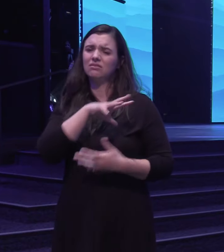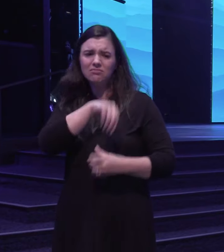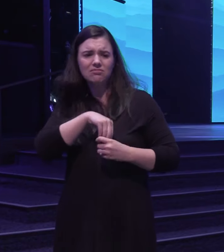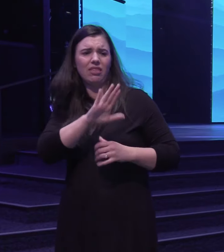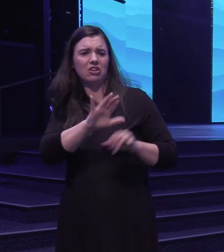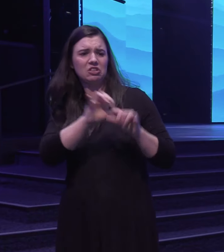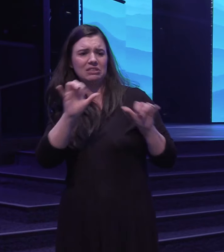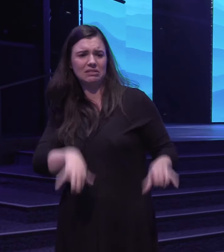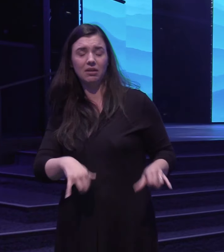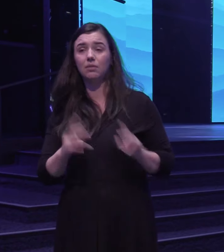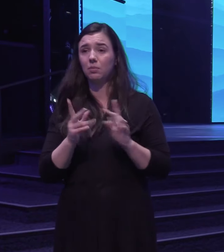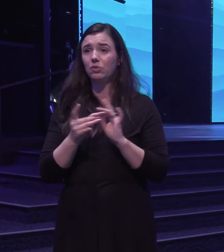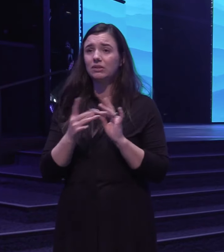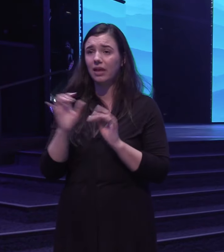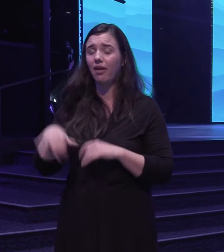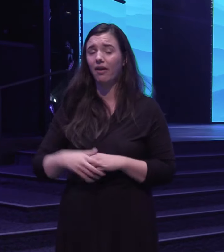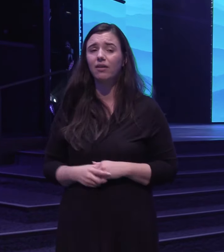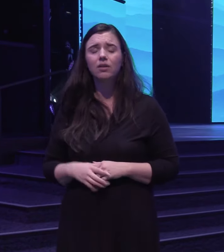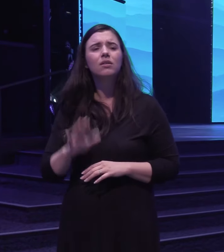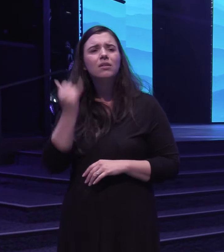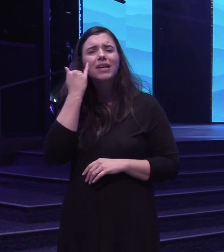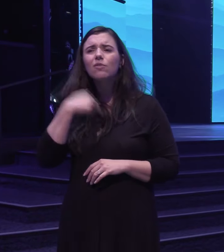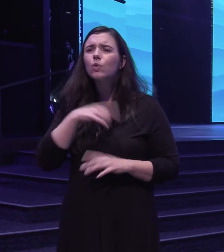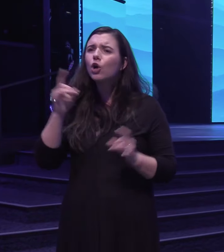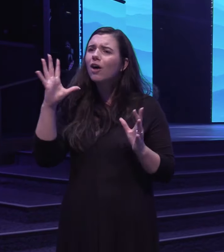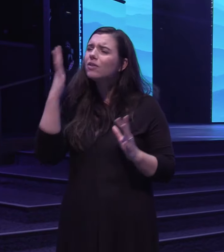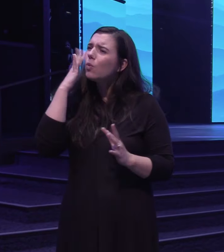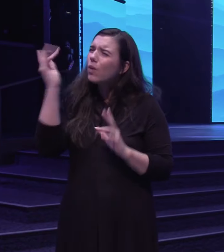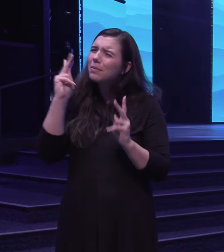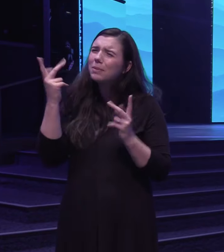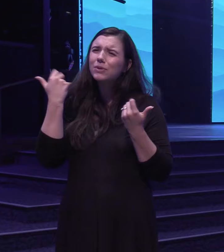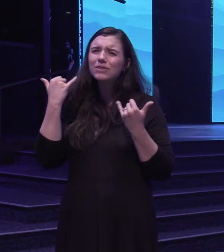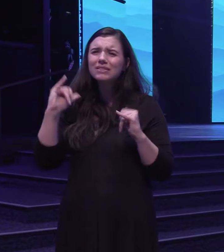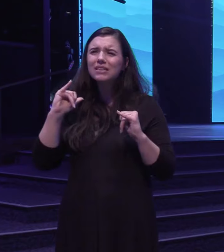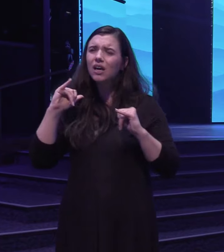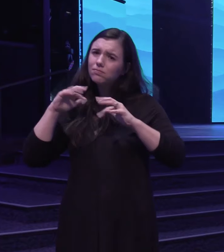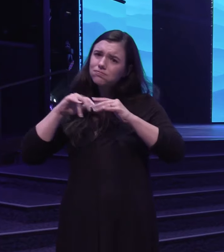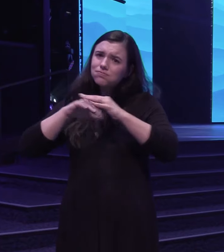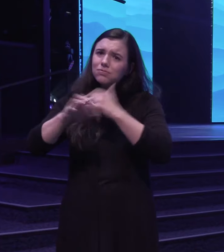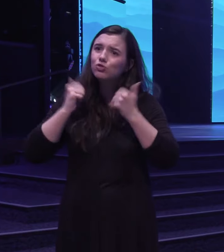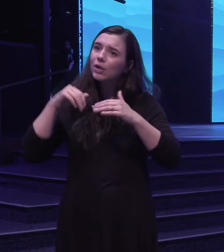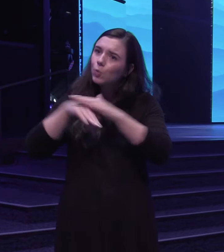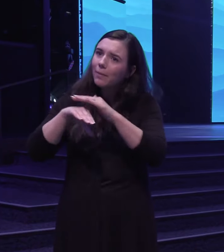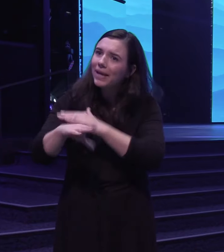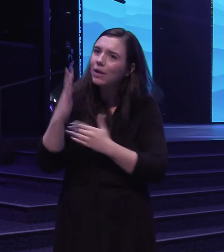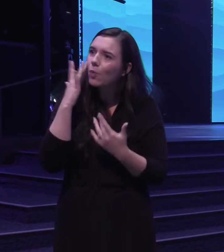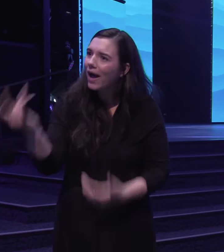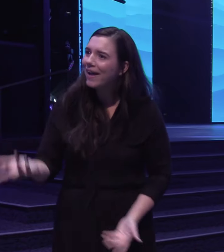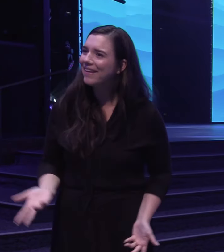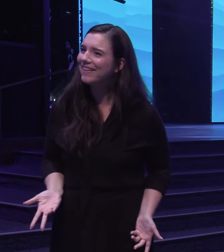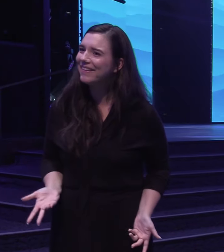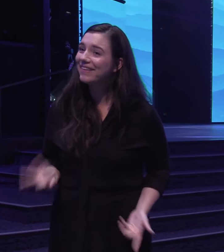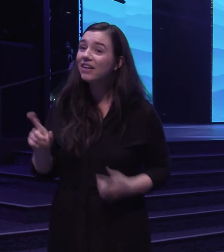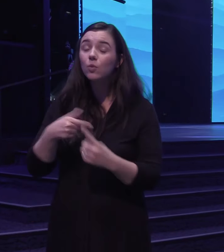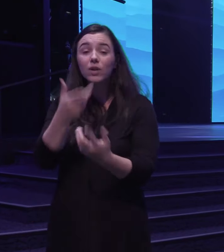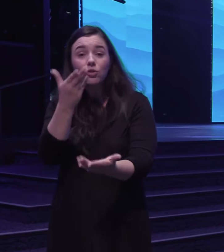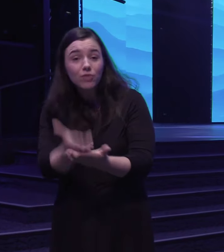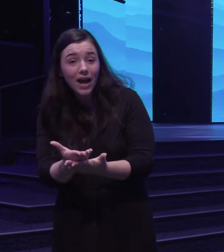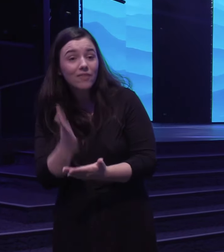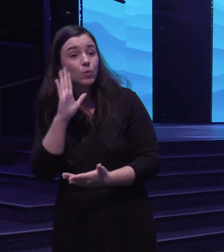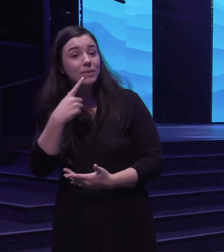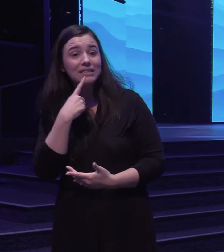their system." If we were so terrible, why would people be forming caravans trying to get in here? And once they got in, wouldn't